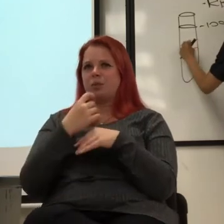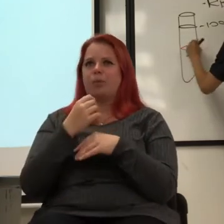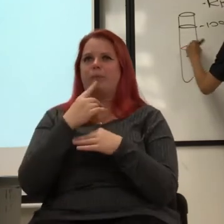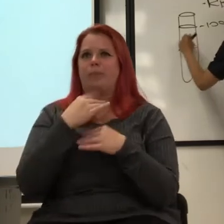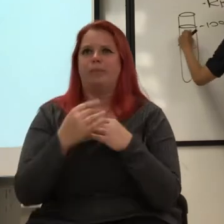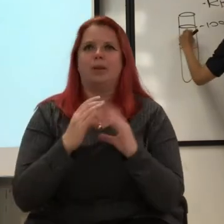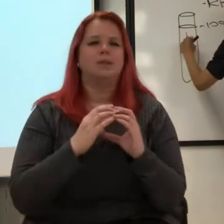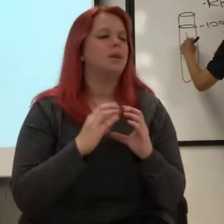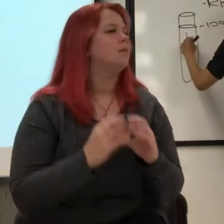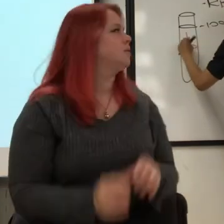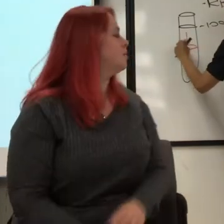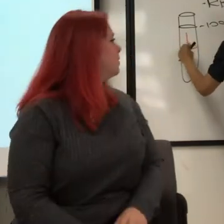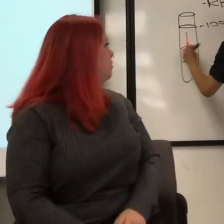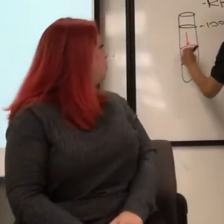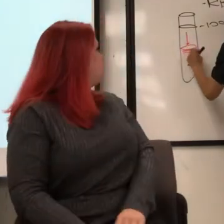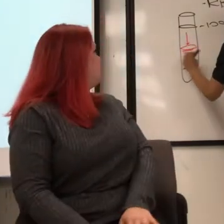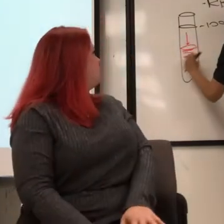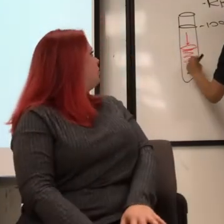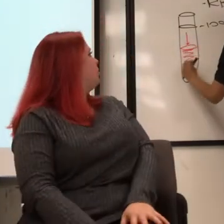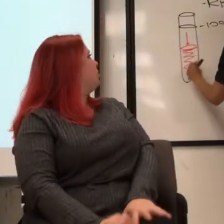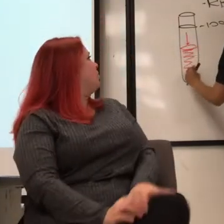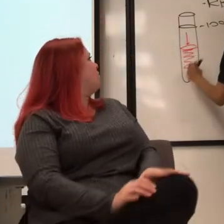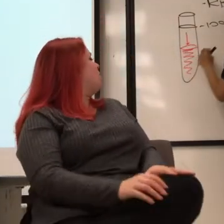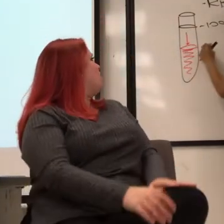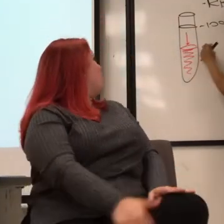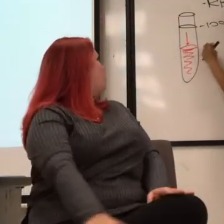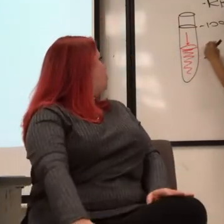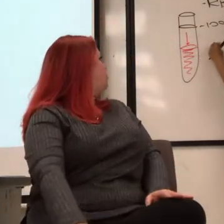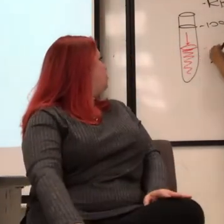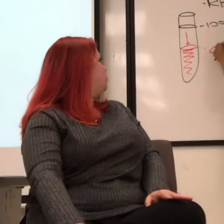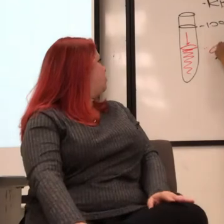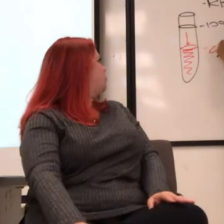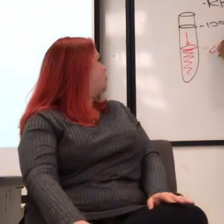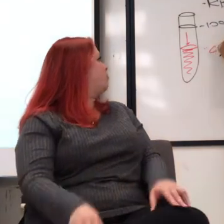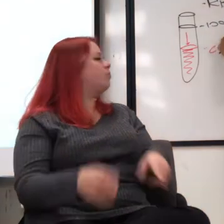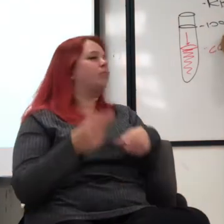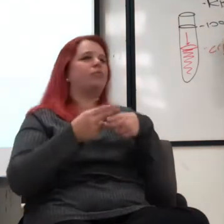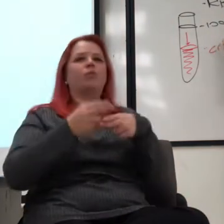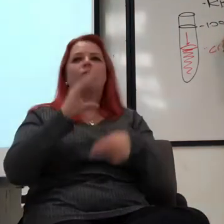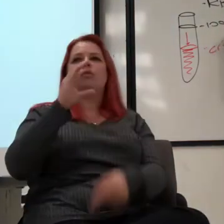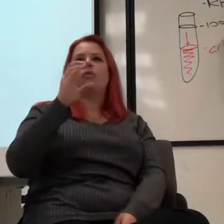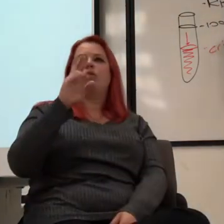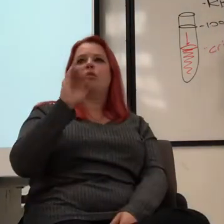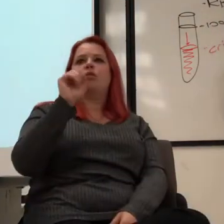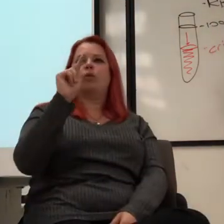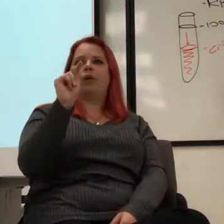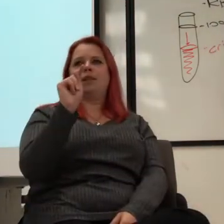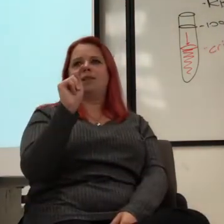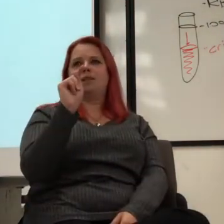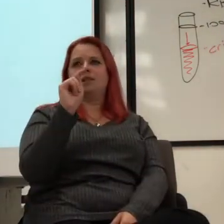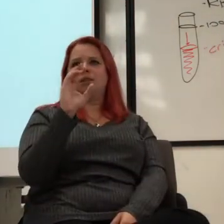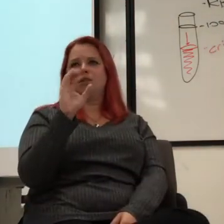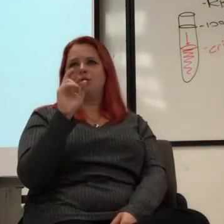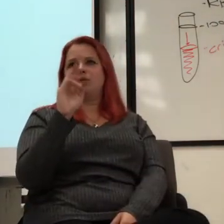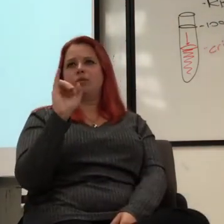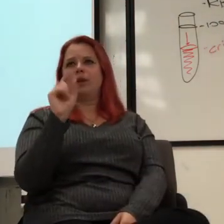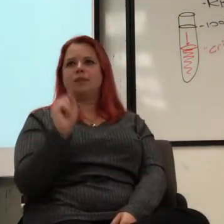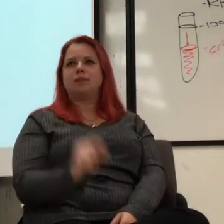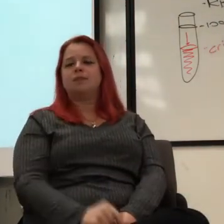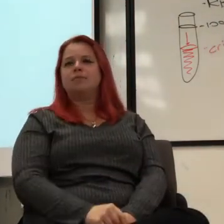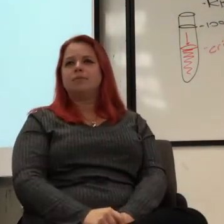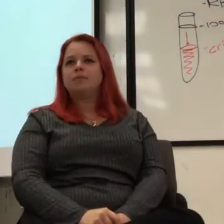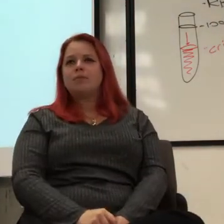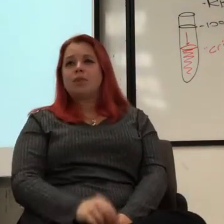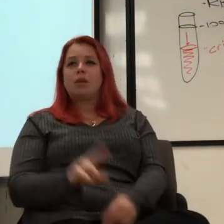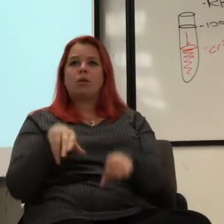know. Spin down the, it's called a crit for short. A